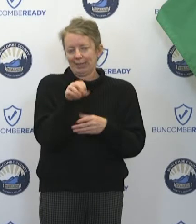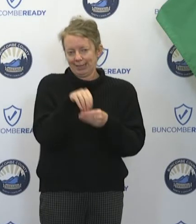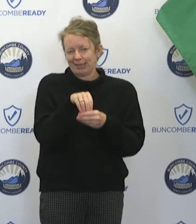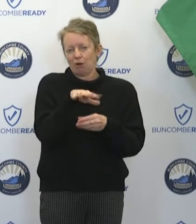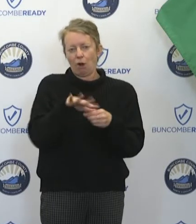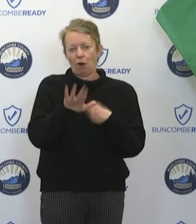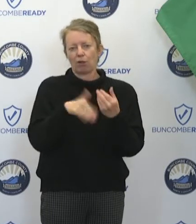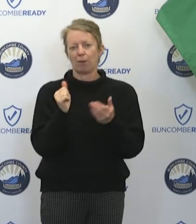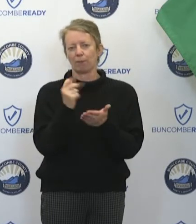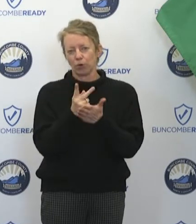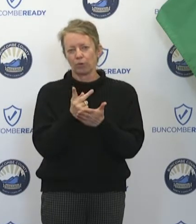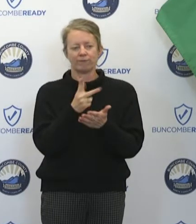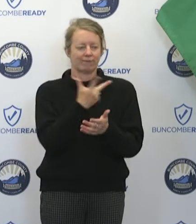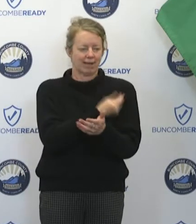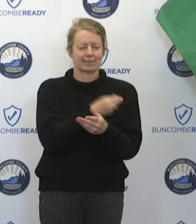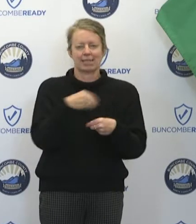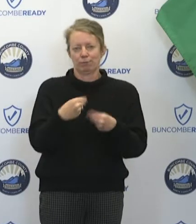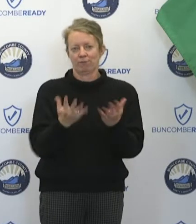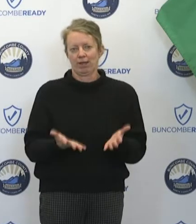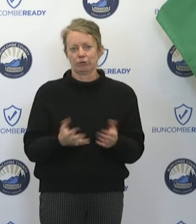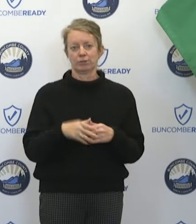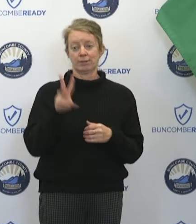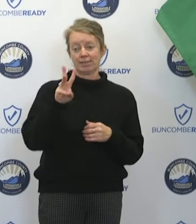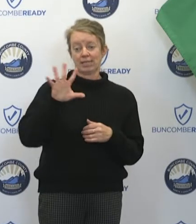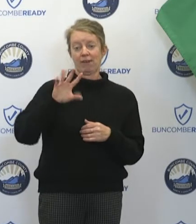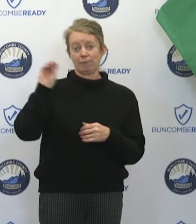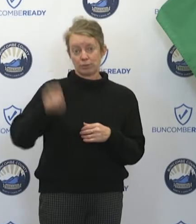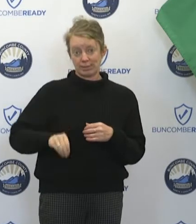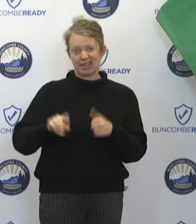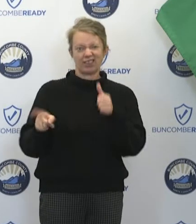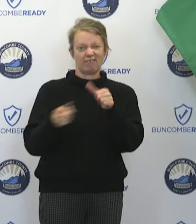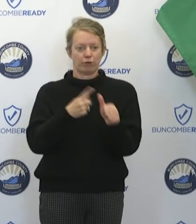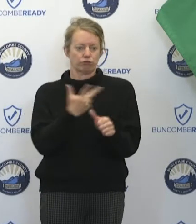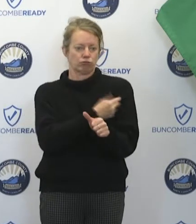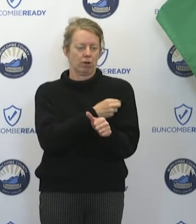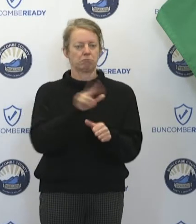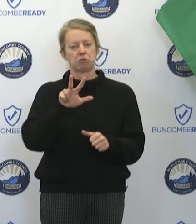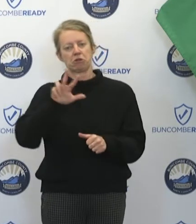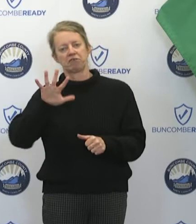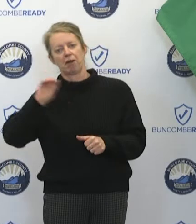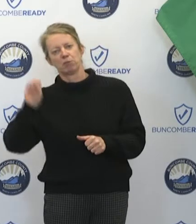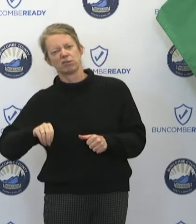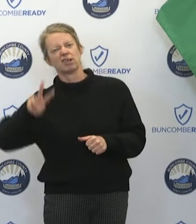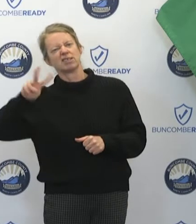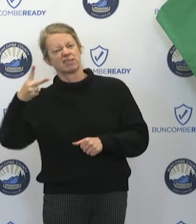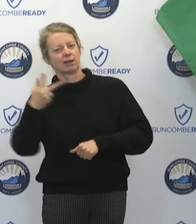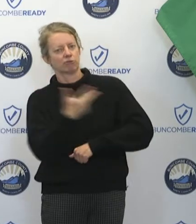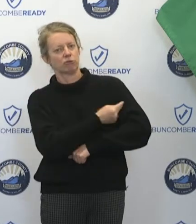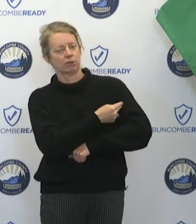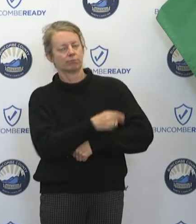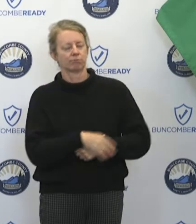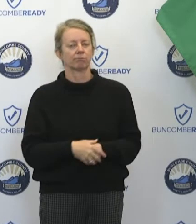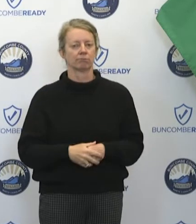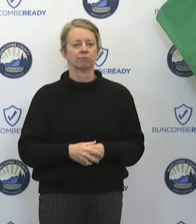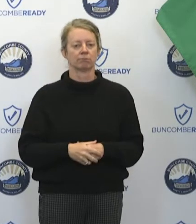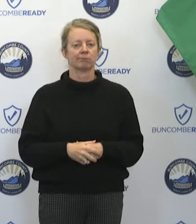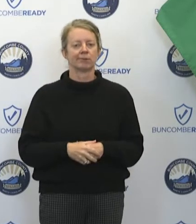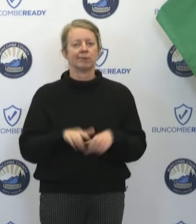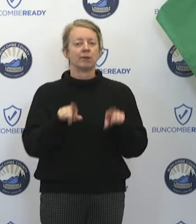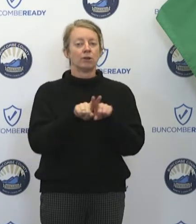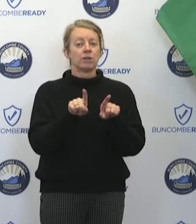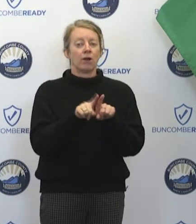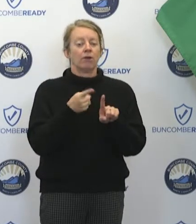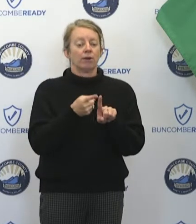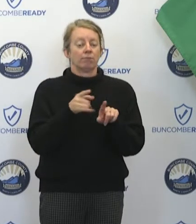providers. 65% of these are first doses and 35% are second doses. Also, as